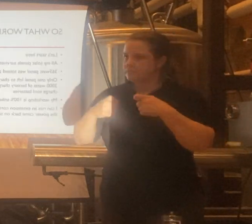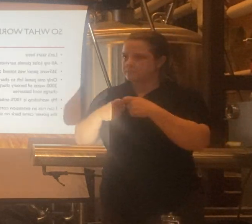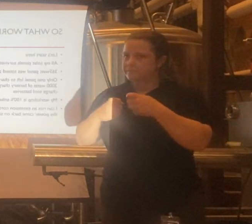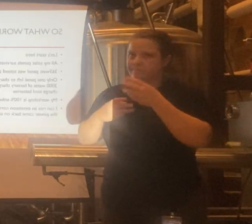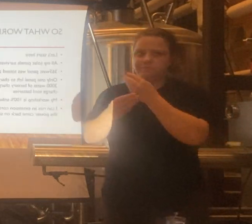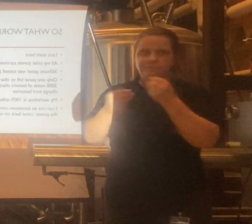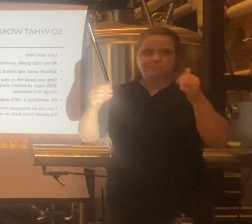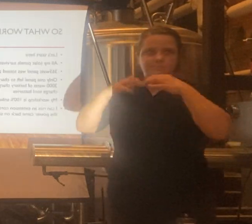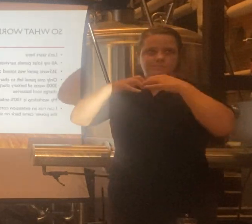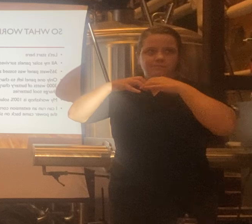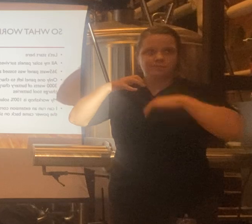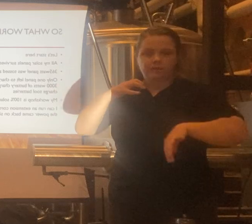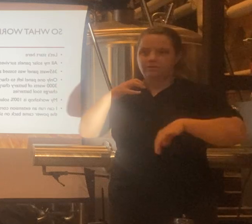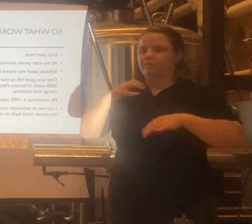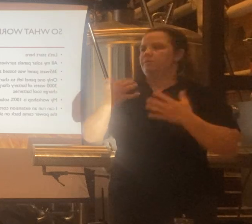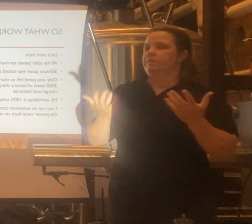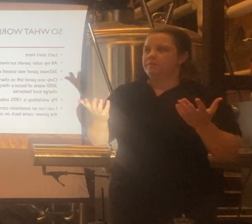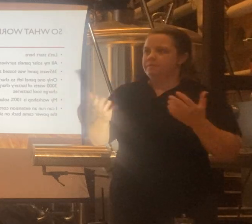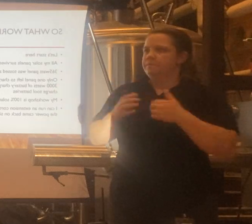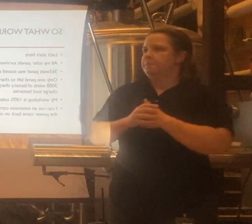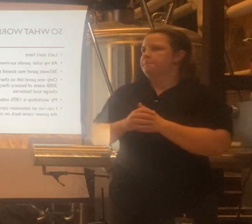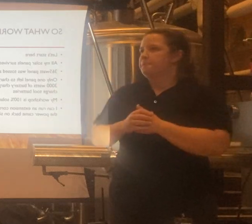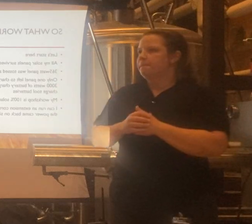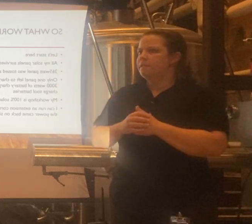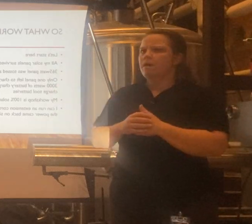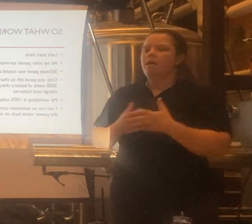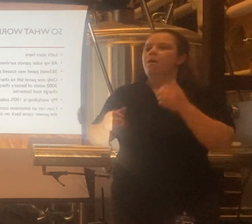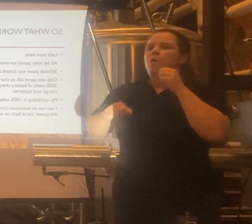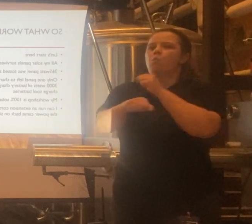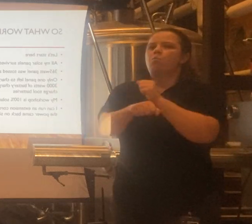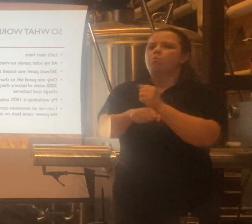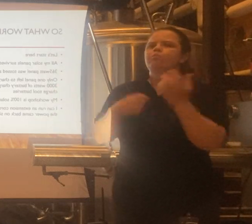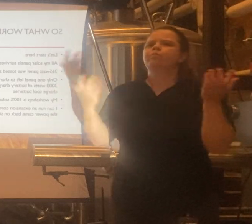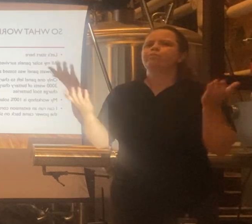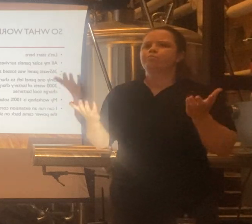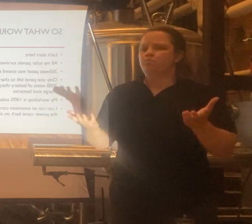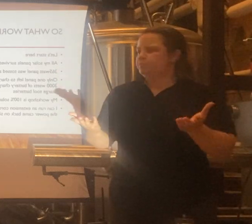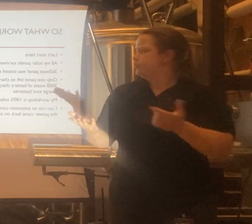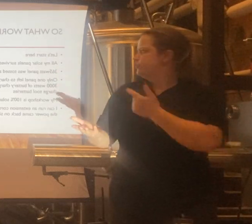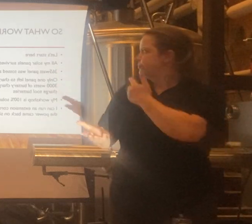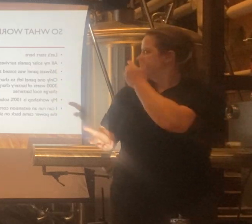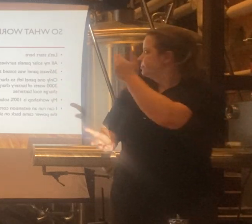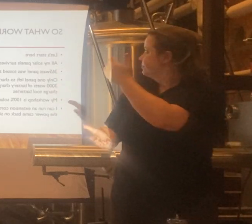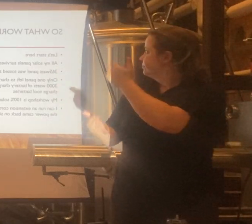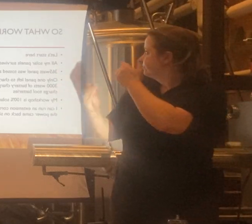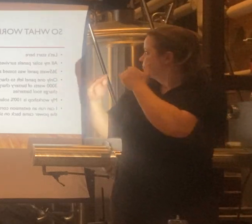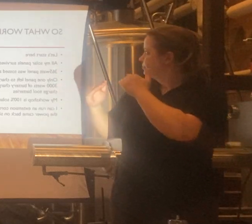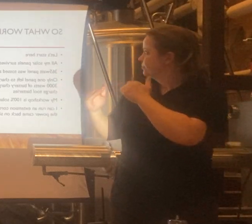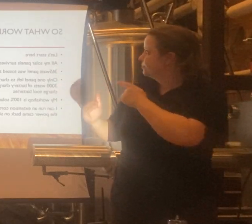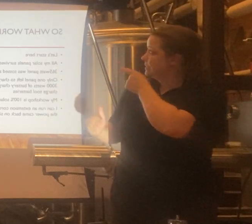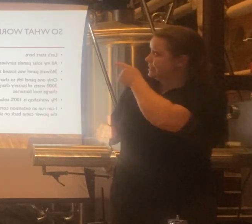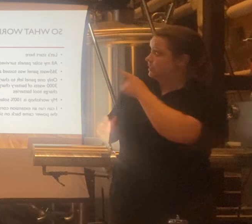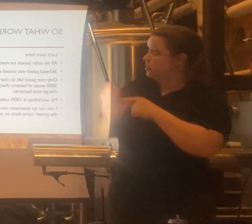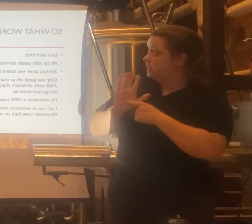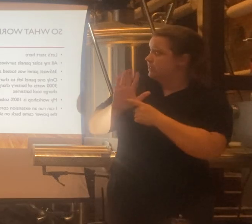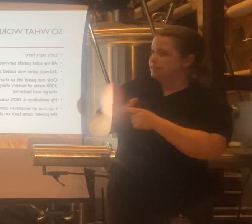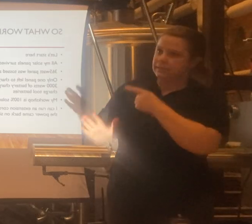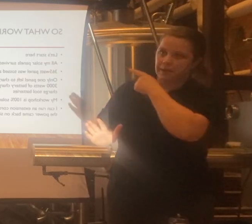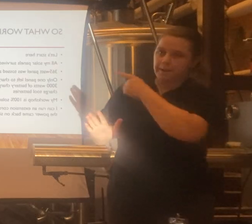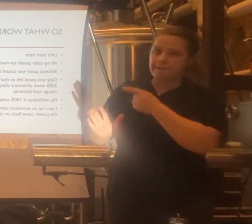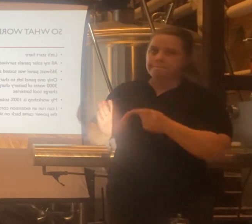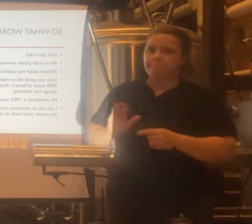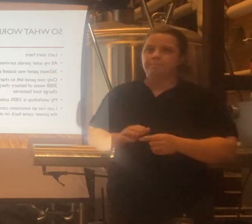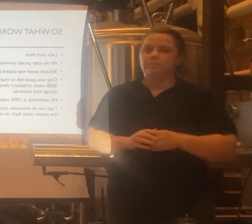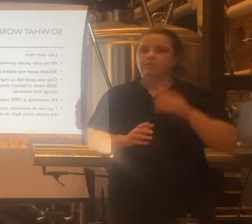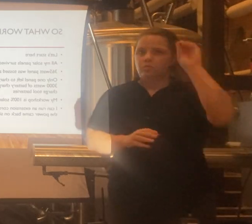went. So what worked? Let's start here. What did actually work after all this? There's an example, one of the panels,